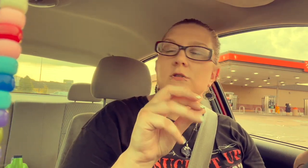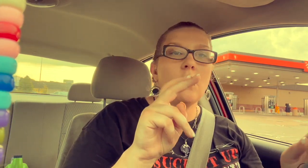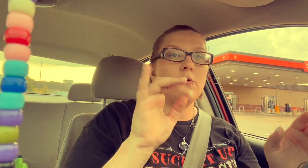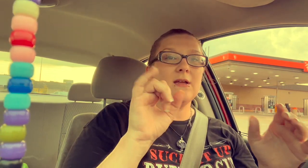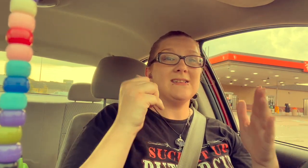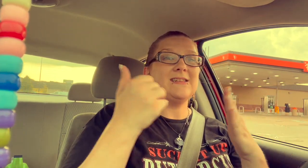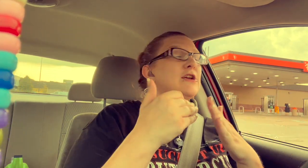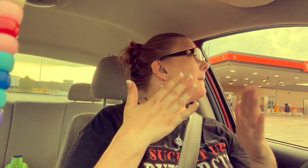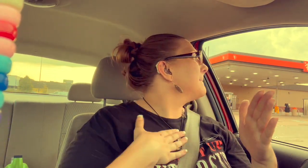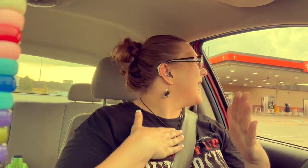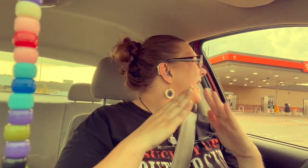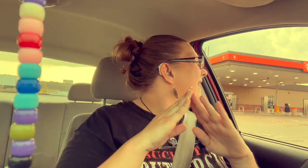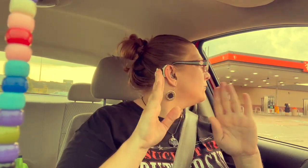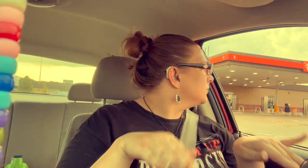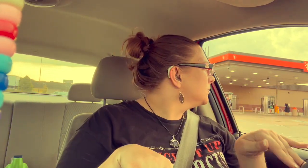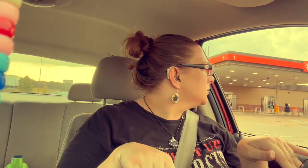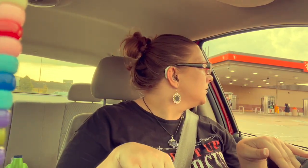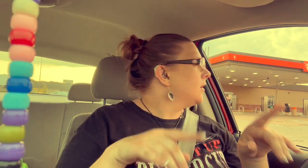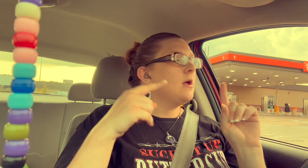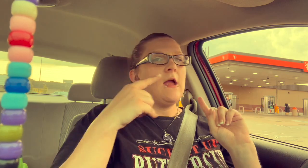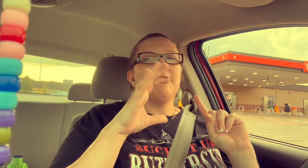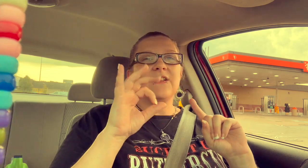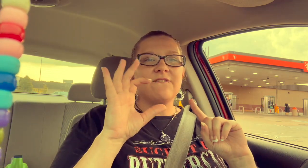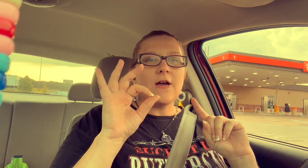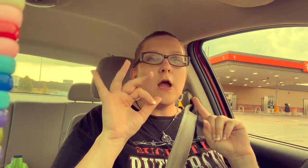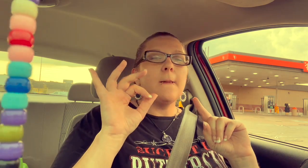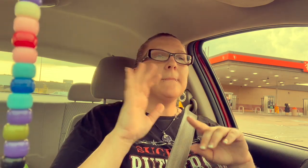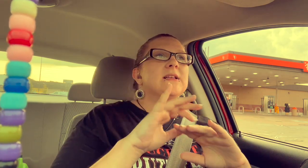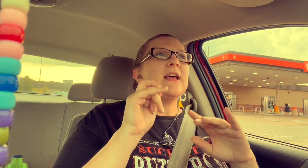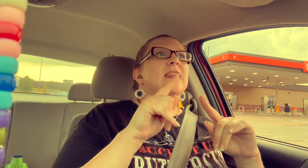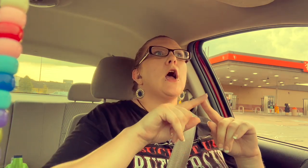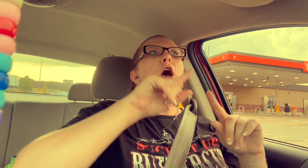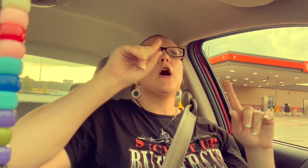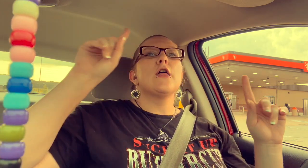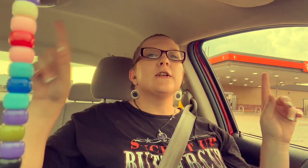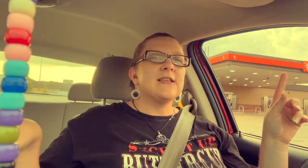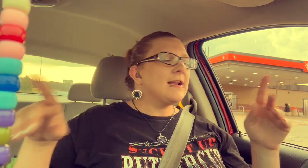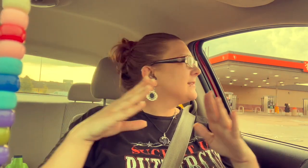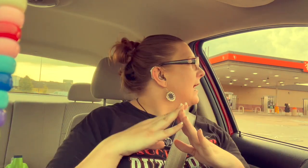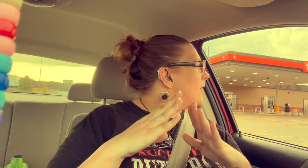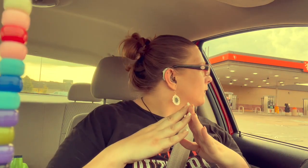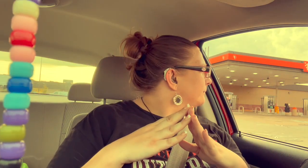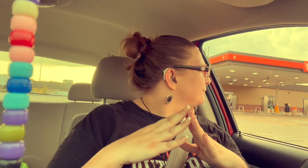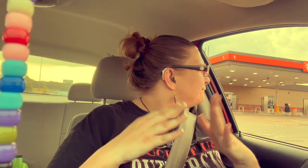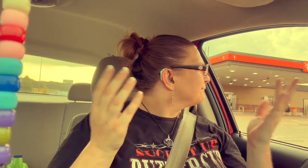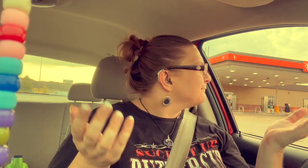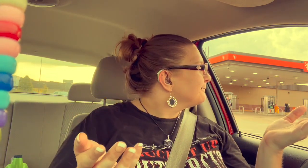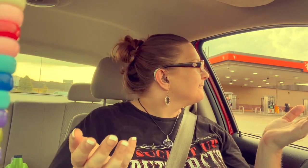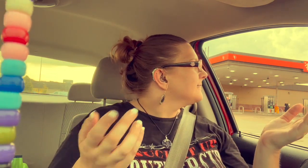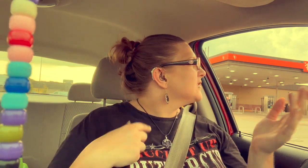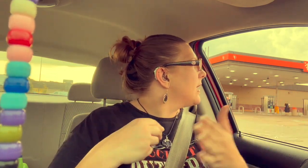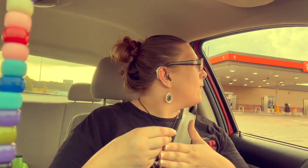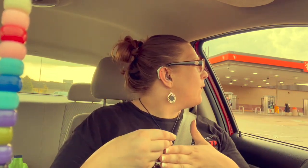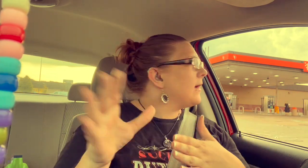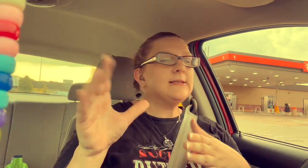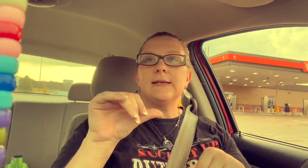AutoZone is near my house. Flick Farm is on the other side of town. Don't wait to